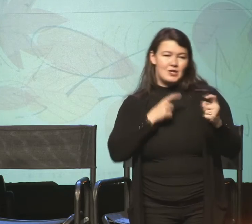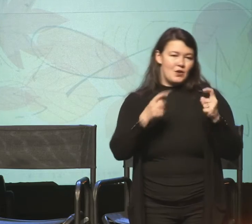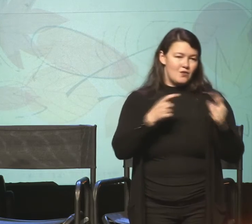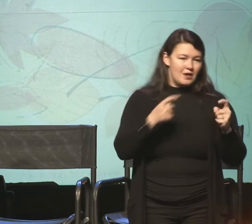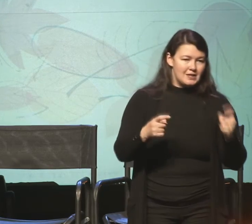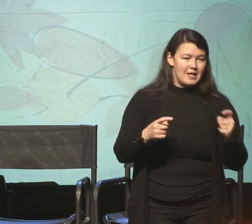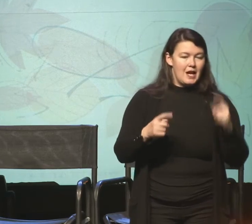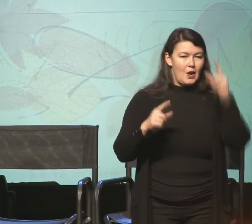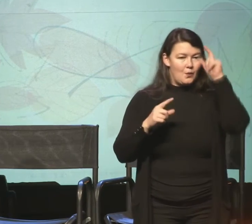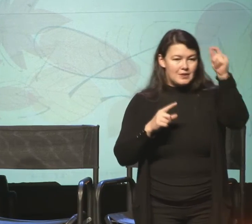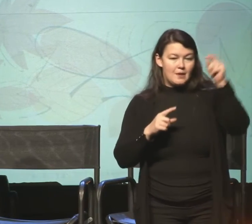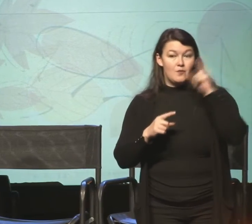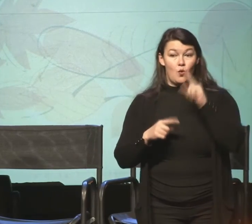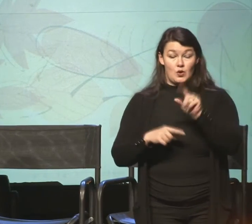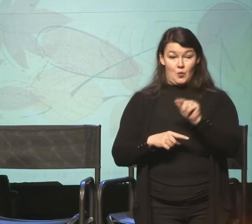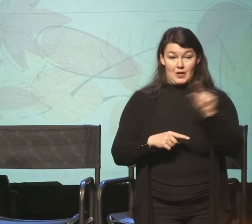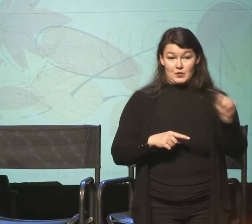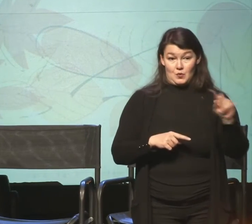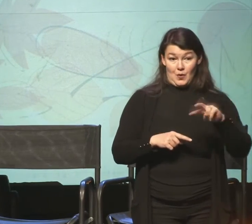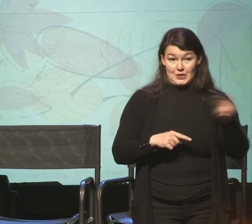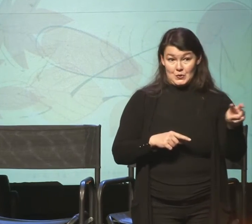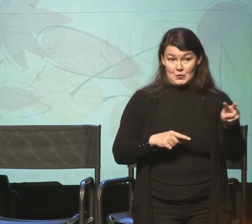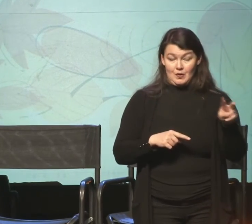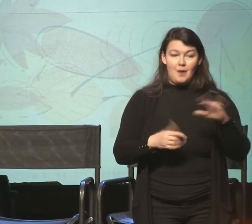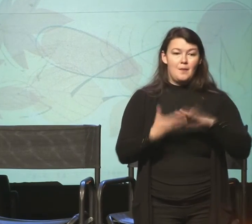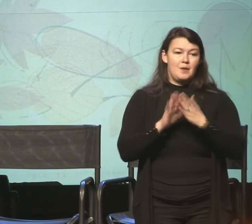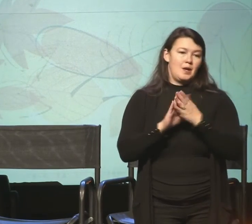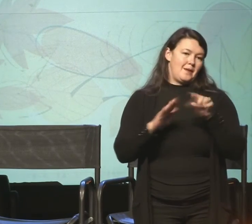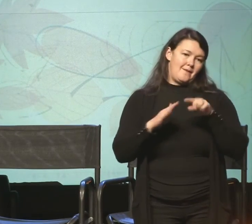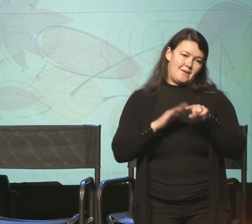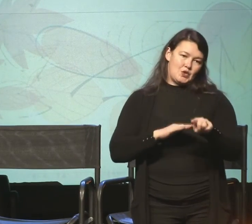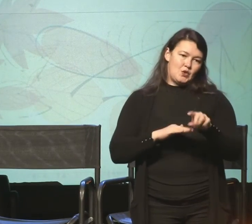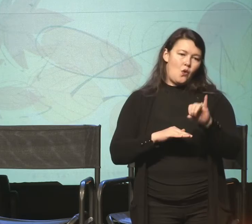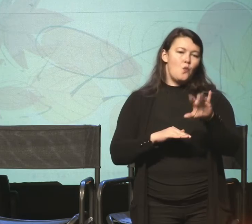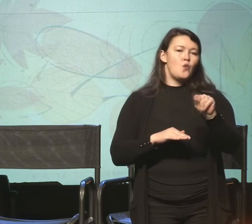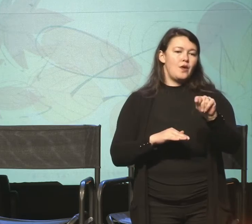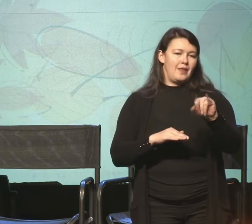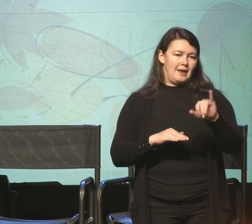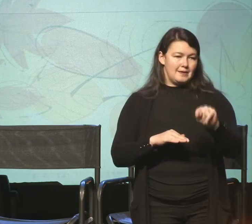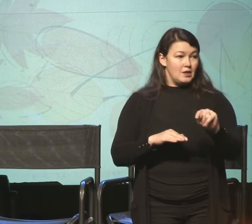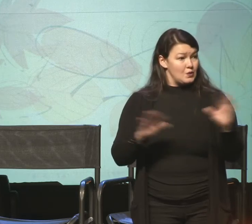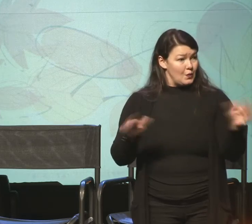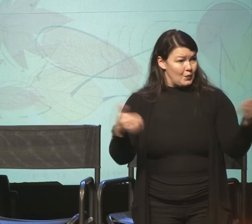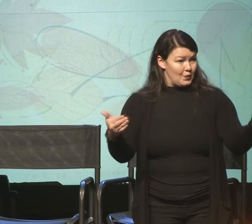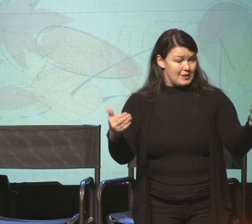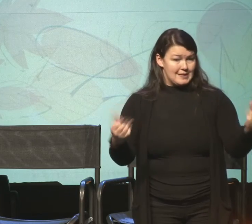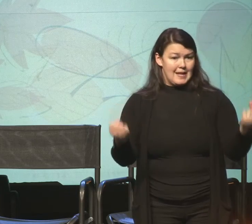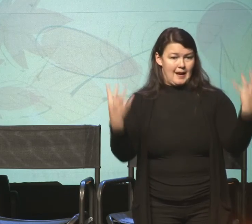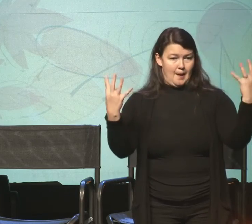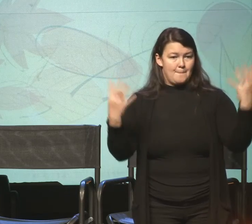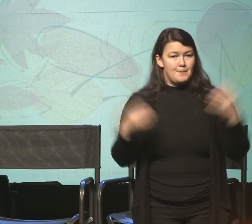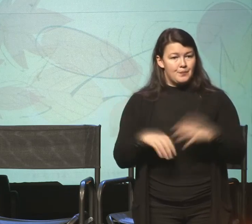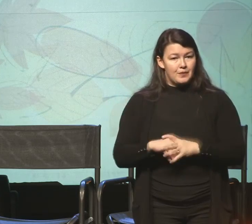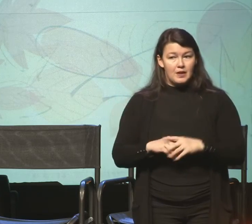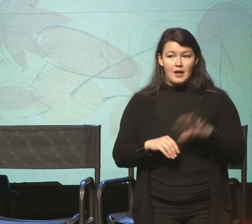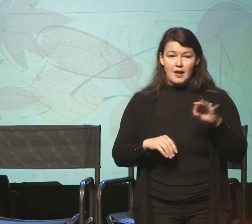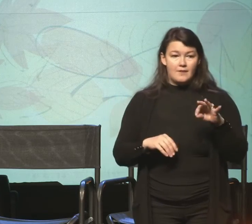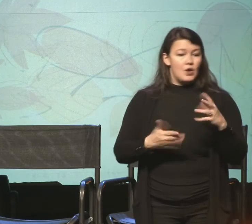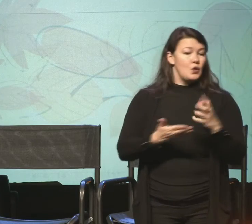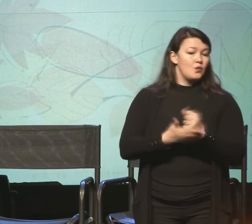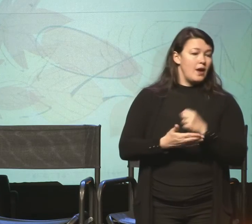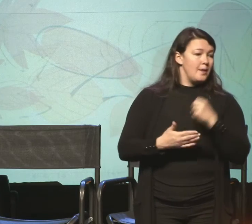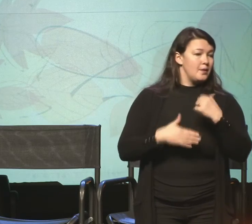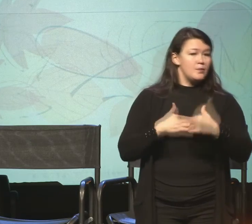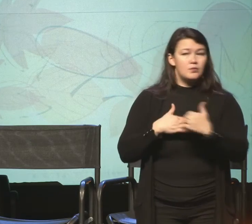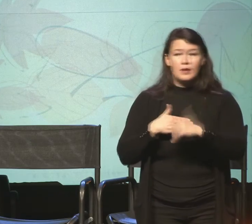in 2022 through our adventure is worth it. So go ahead and stand on up. If you'll grab the bread